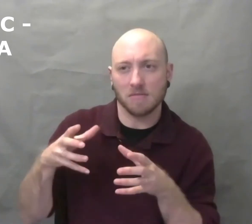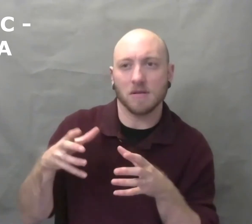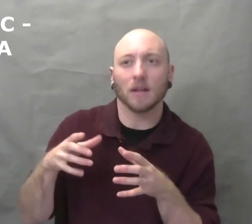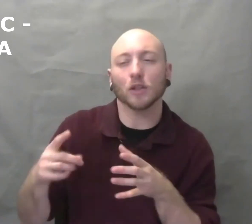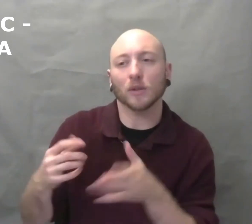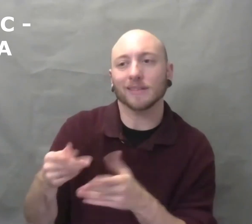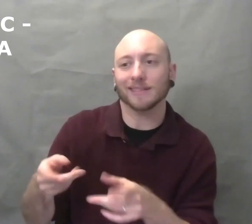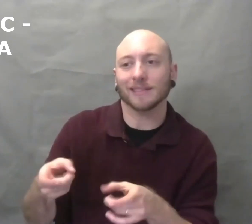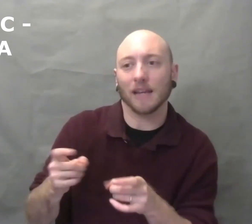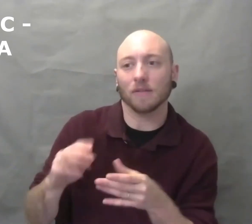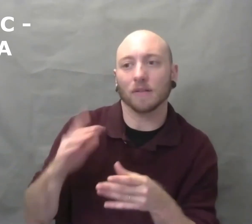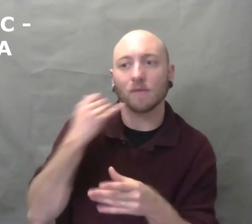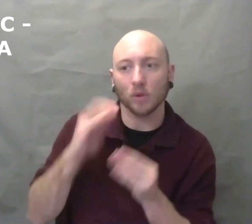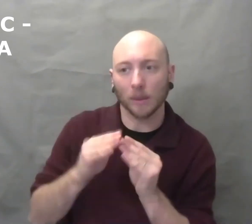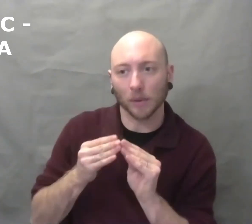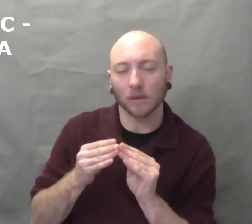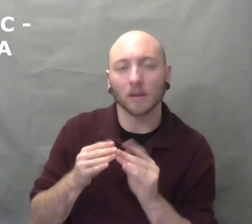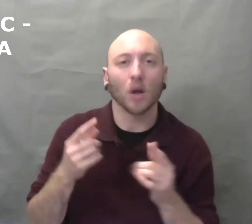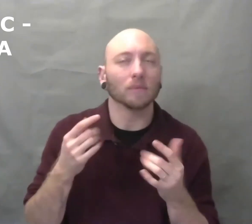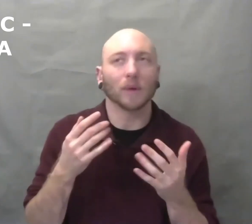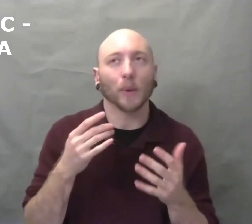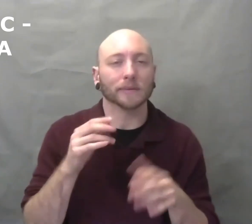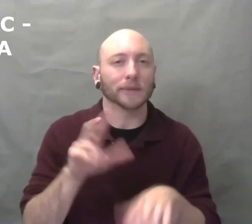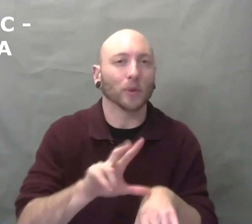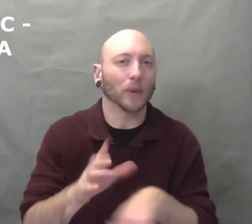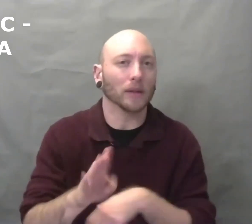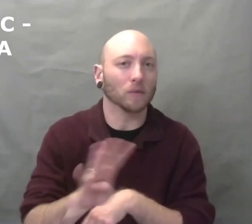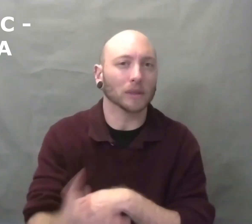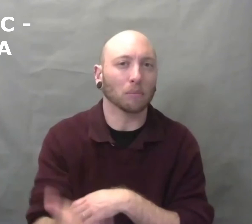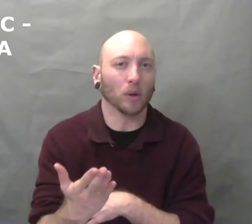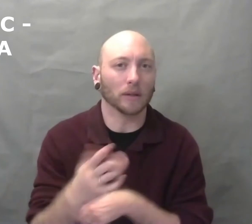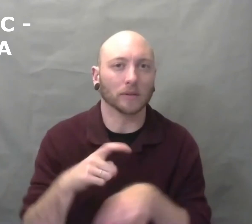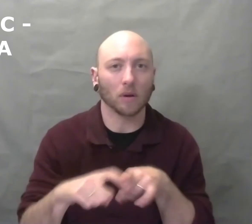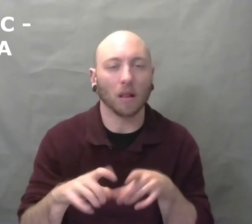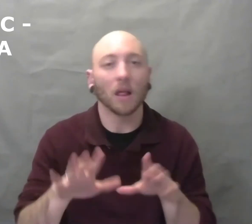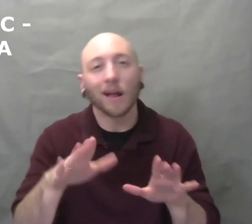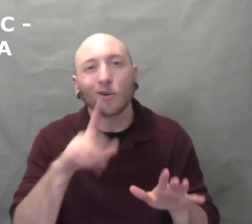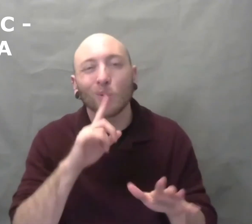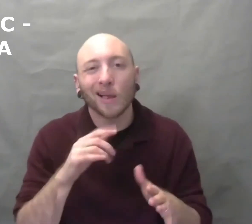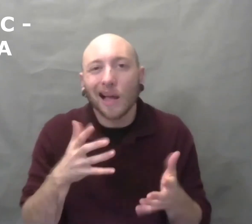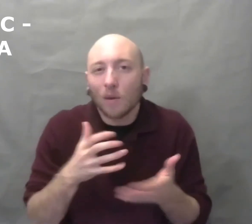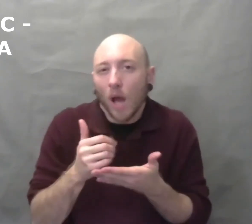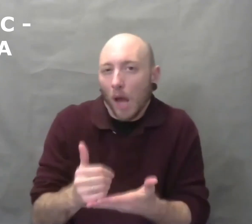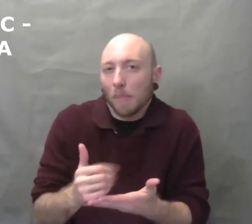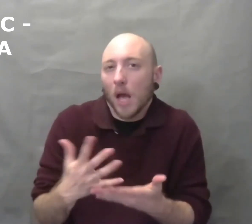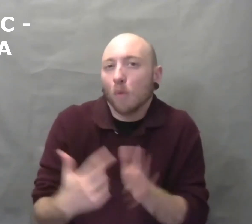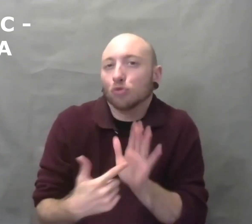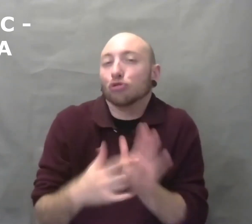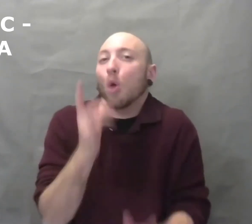wait till like 3-4 o'clock in the morning to call this guy because I didn't want help. I just wanted to perceive like I needed help. But this dude was